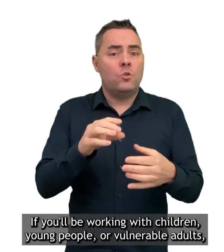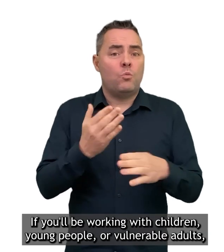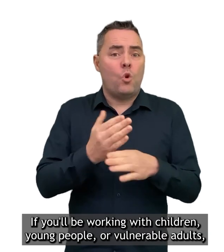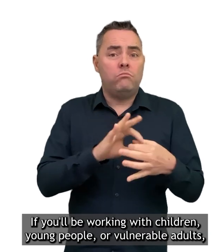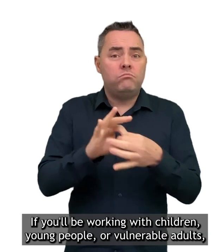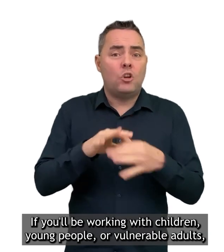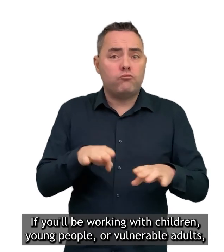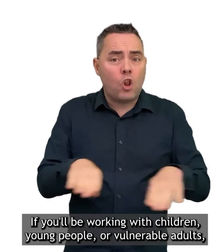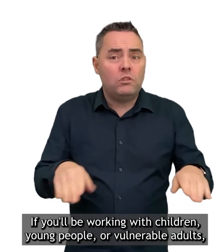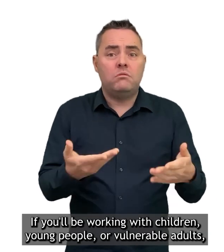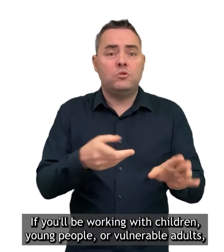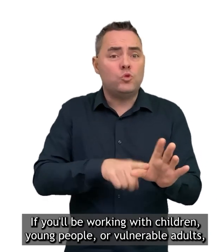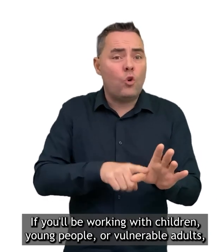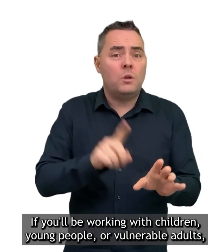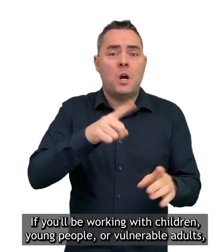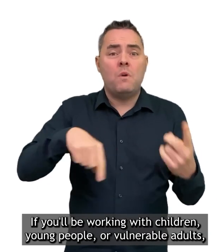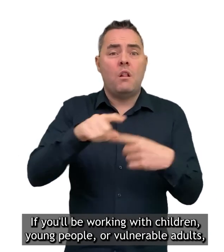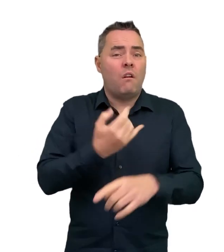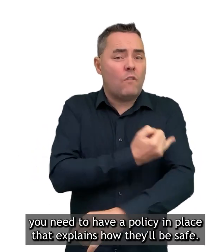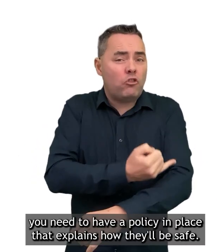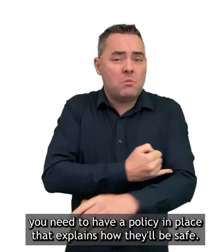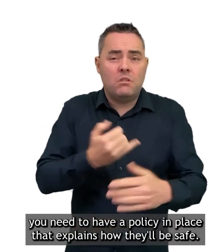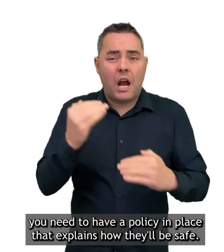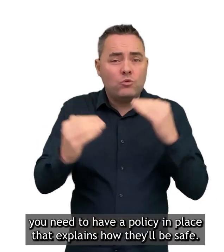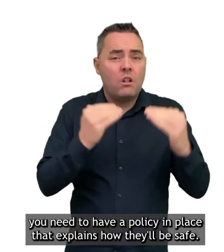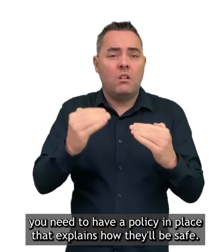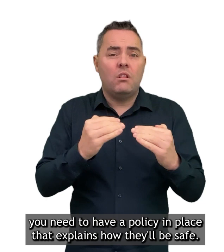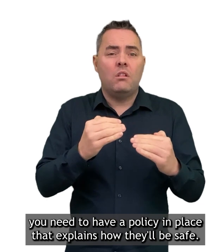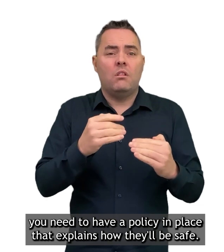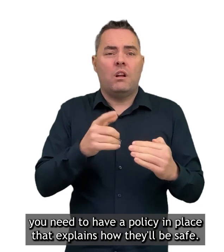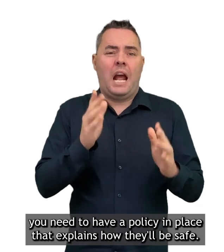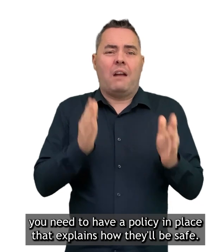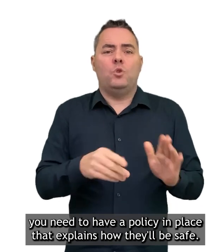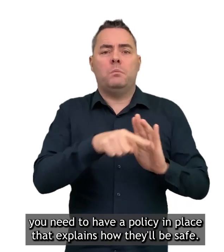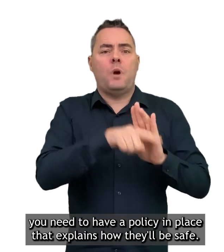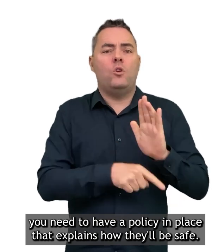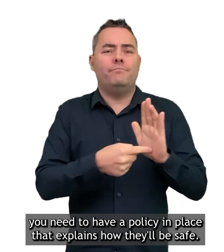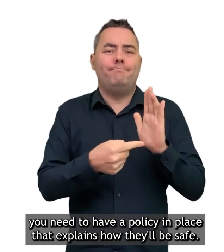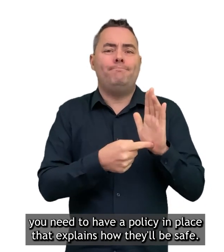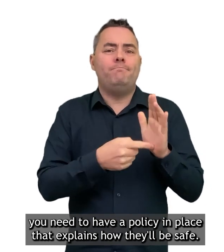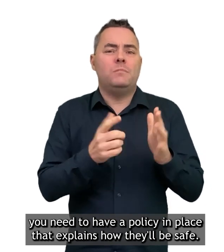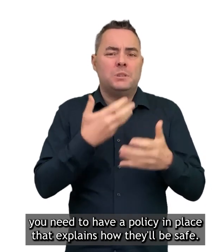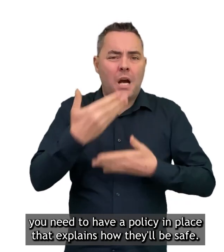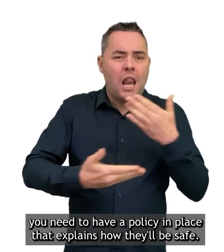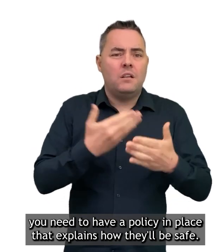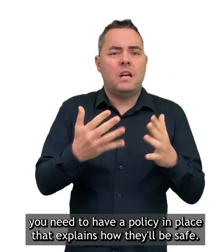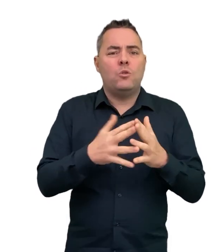or vulnerable adults, you need to have a policy in place that explains how they'll be safe. If you get funding, you'll